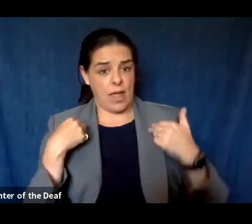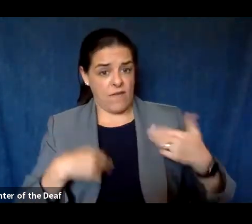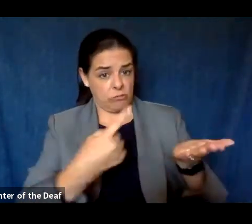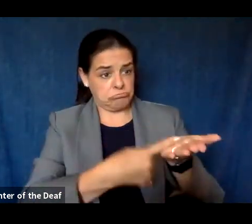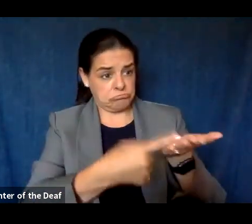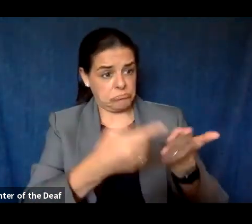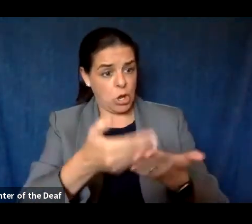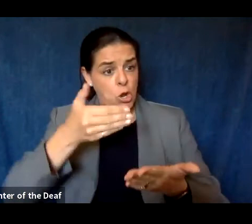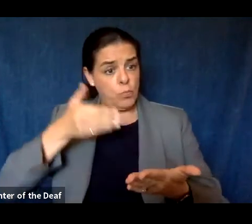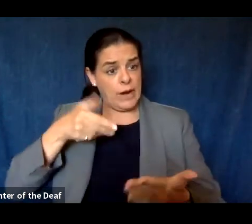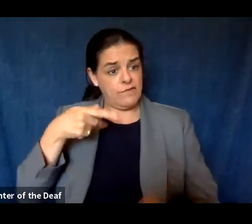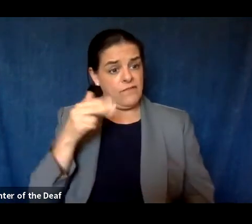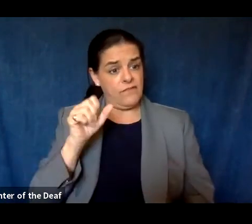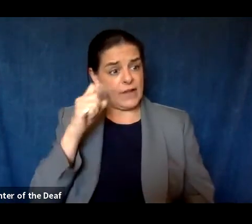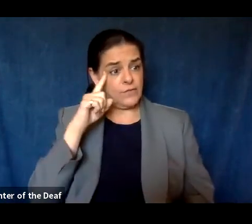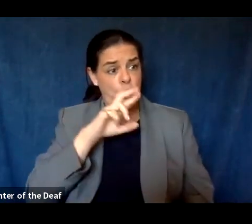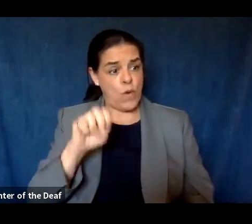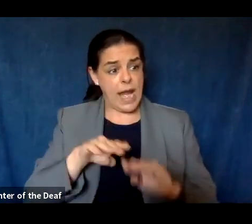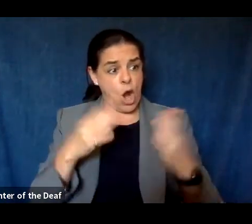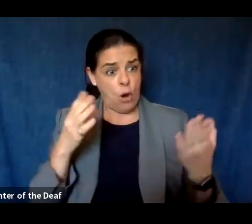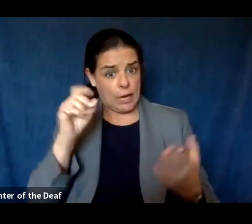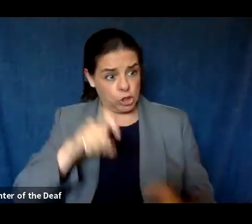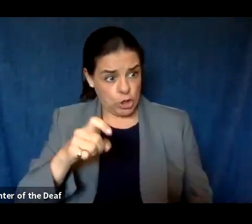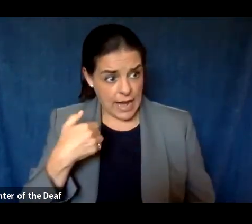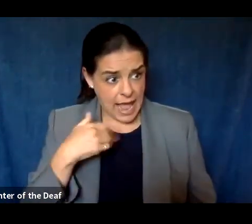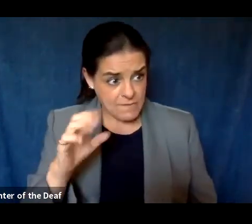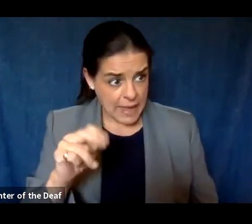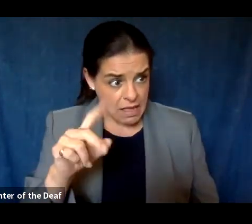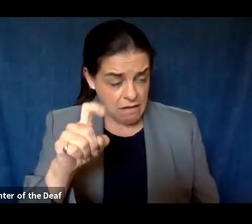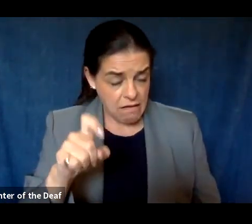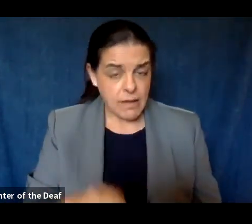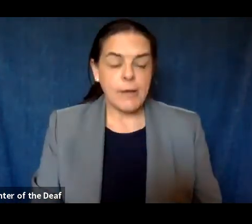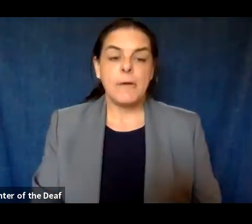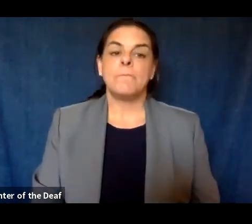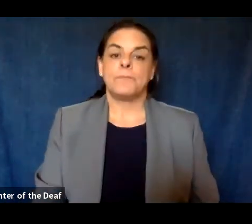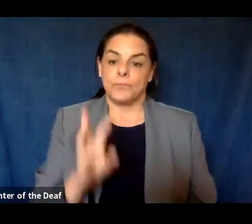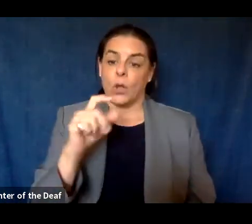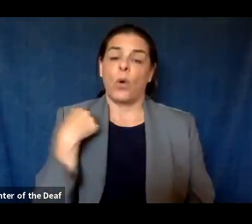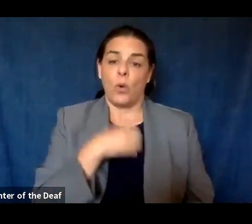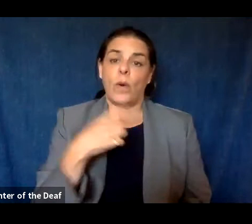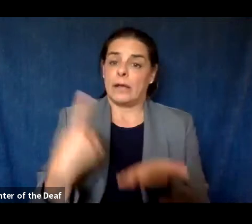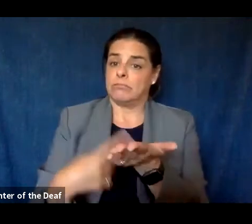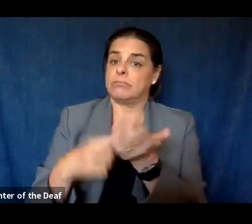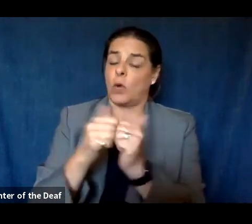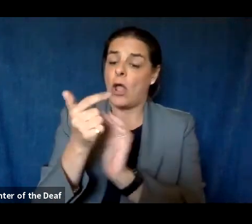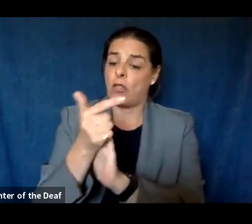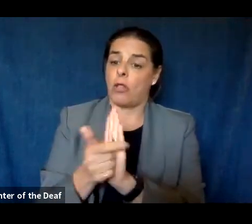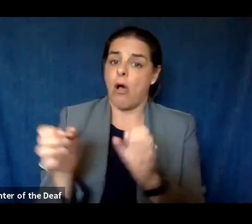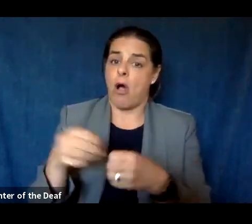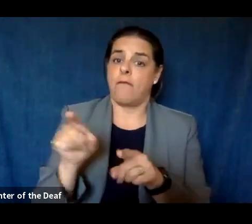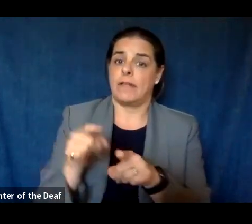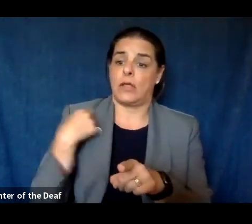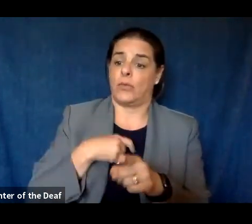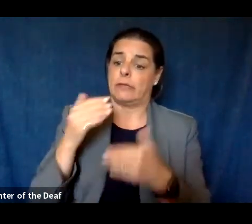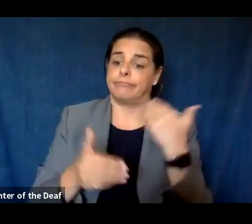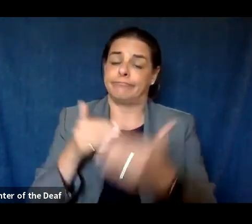previous phases of reopening and should it have been? Well, so we consulted with the law office as we moved through. If you